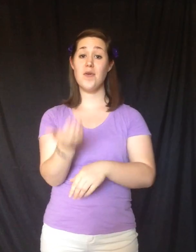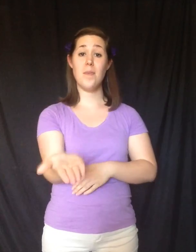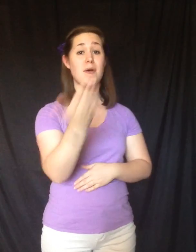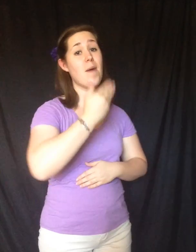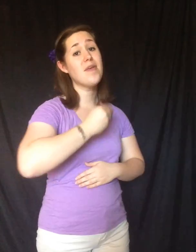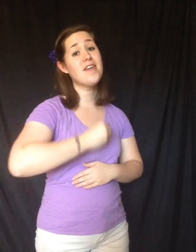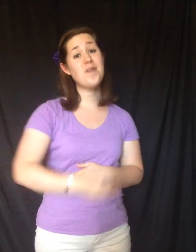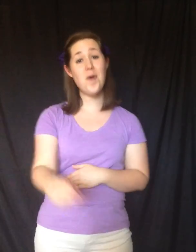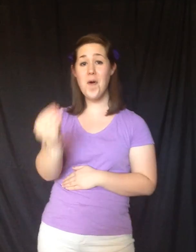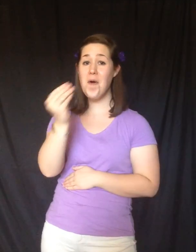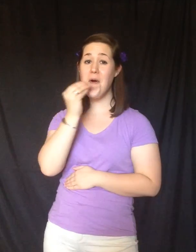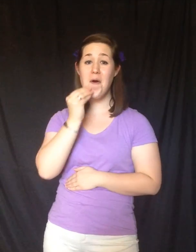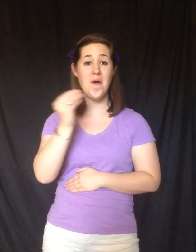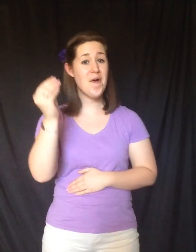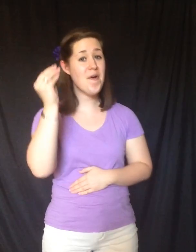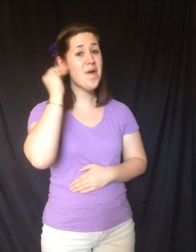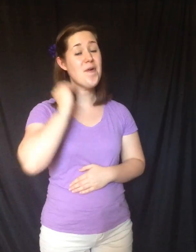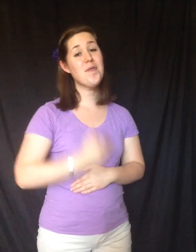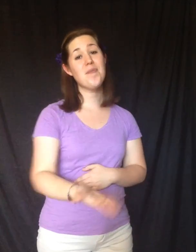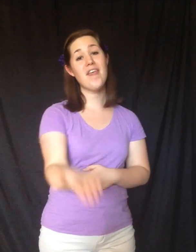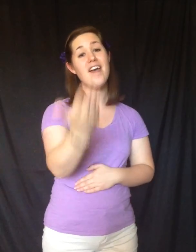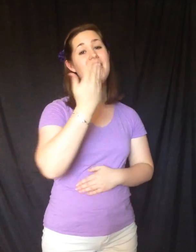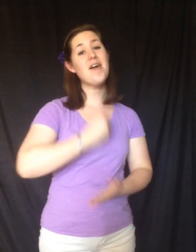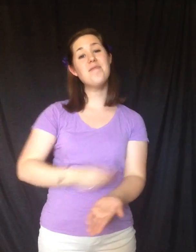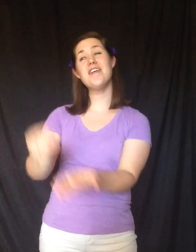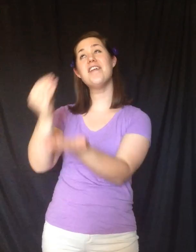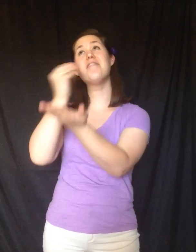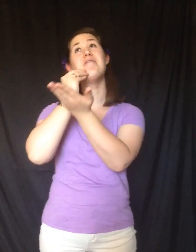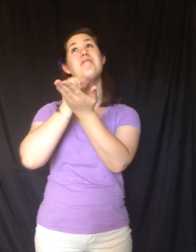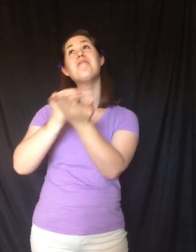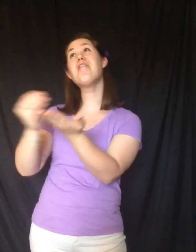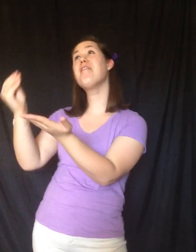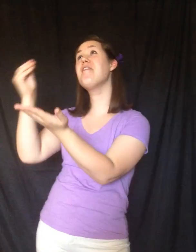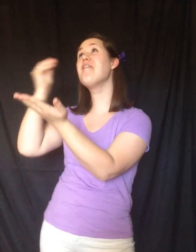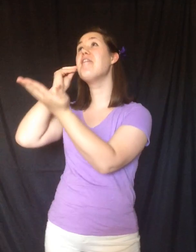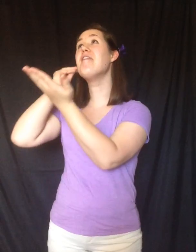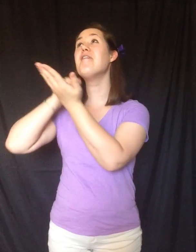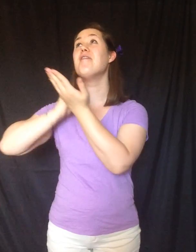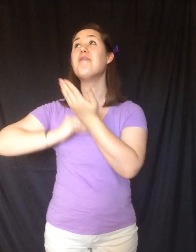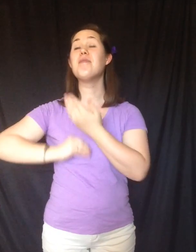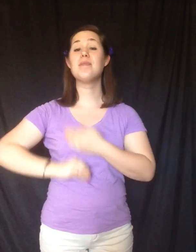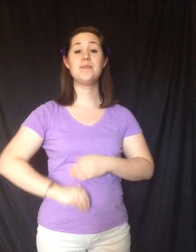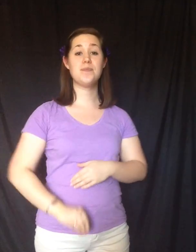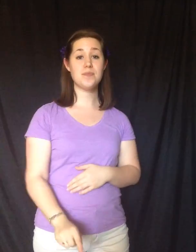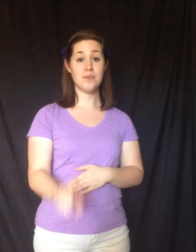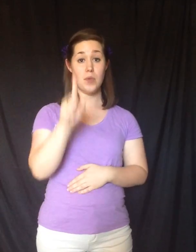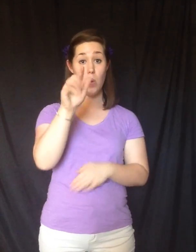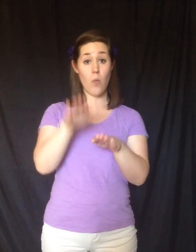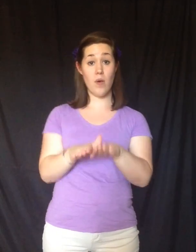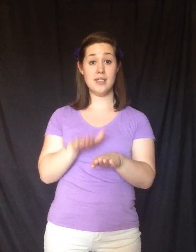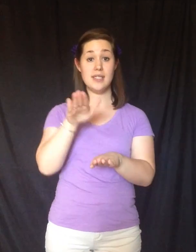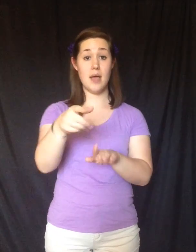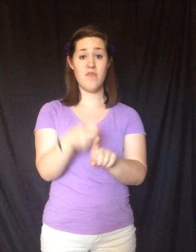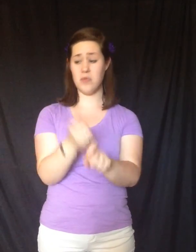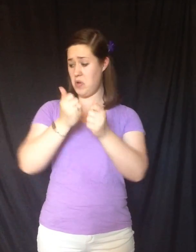from coming home, coming home. One step from